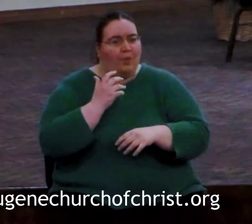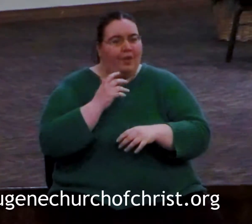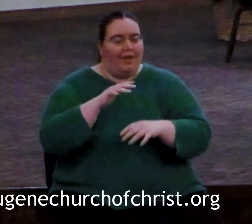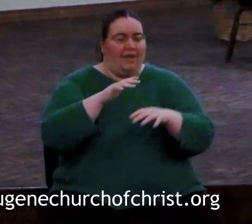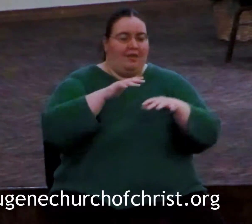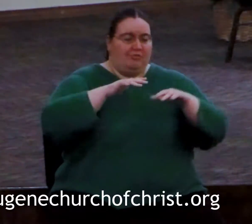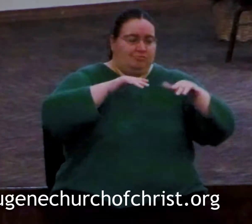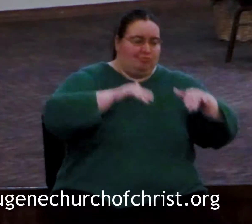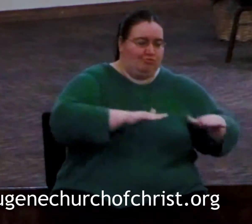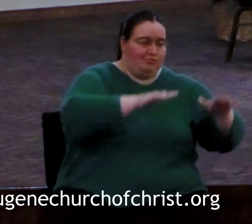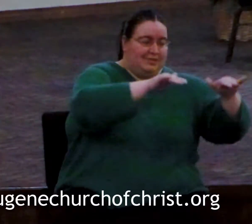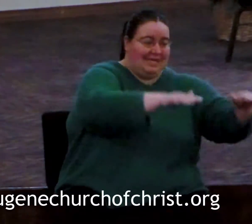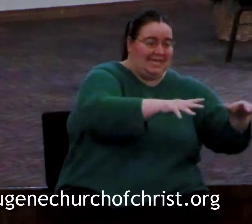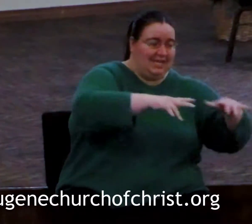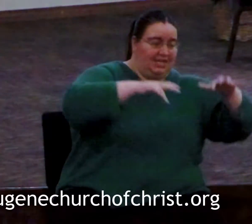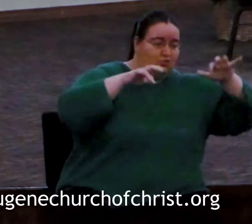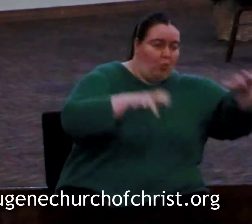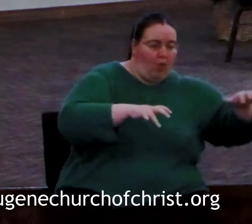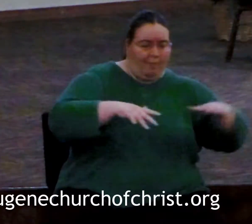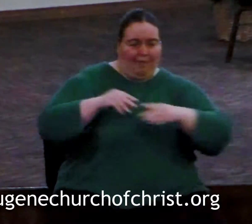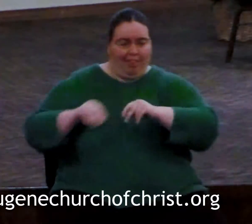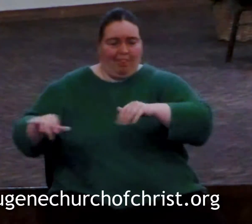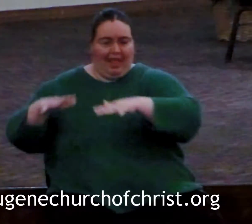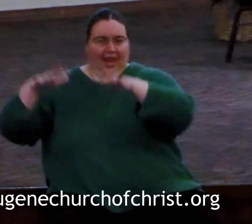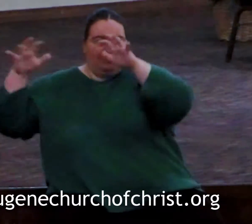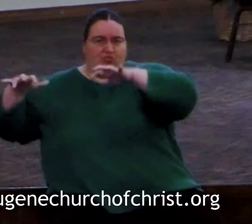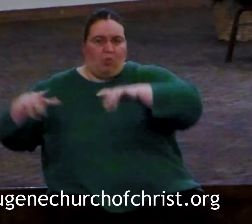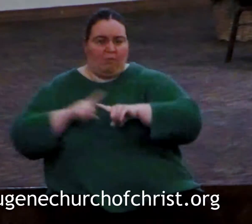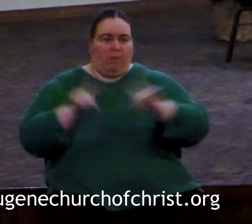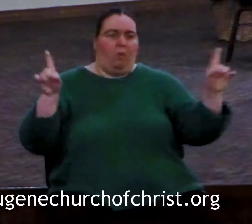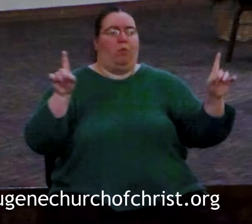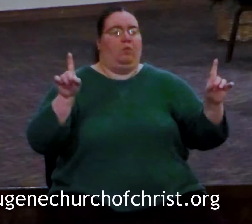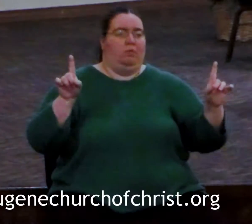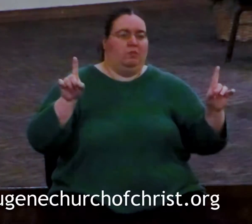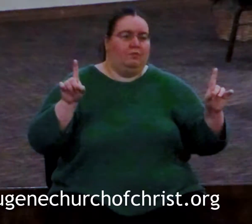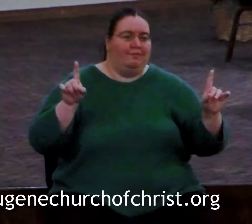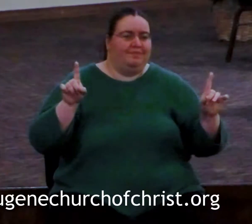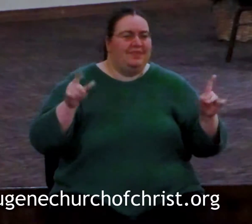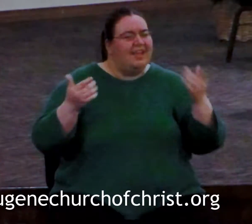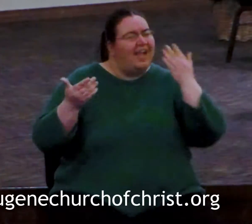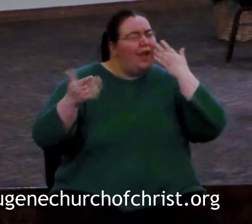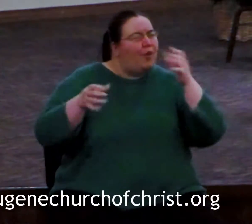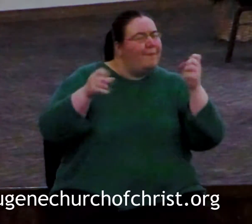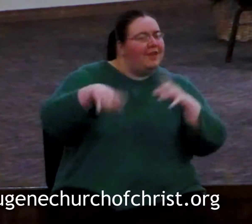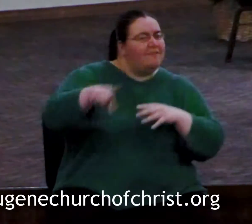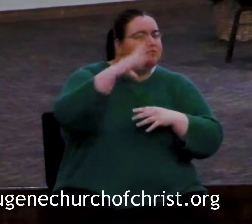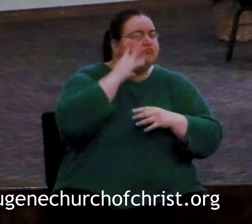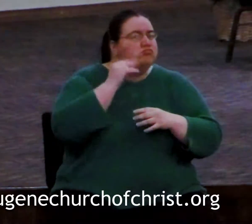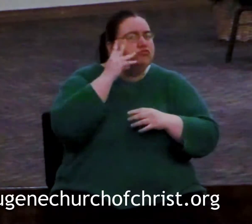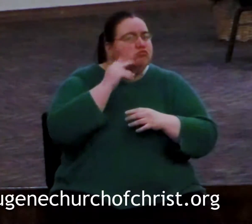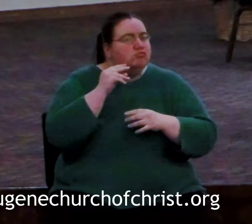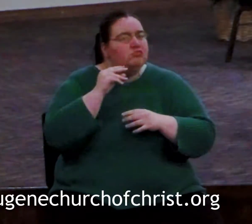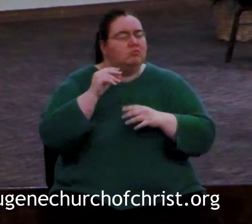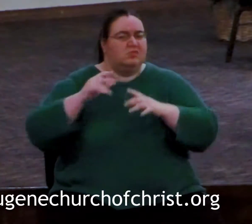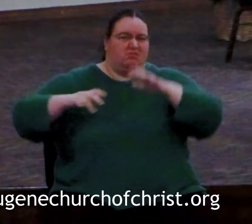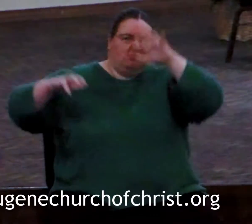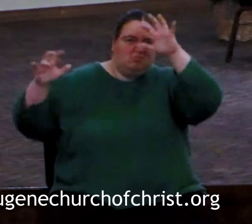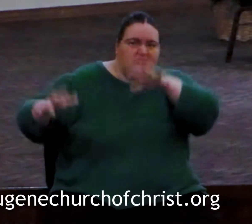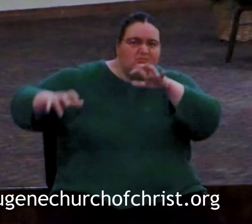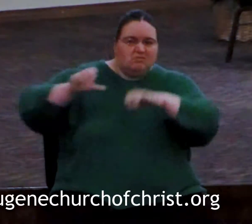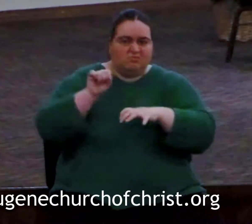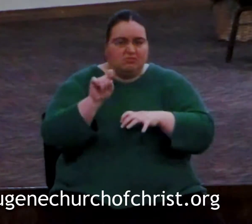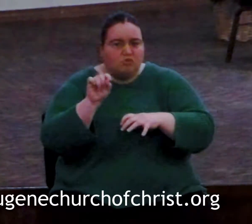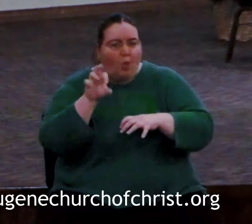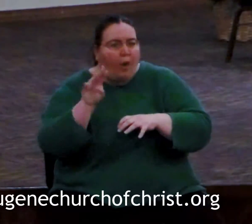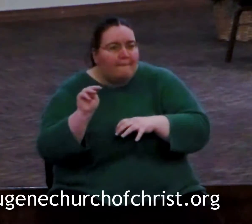don't know how many of you have been around storms. My family will make fun of me a little bit because storms scare me quite a